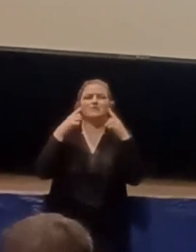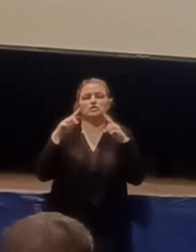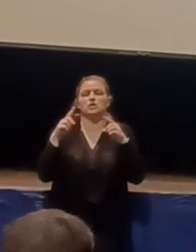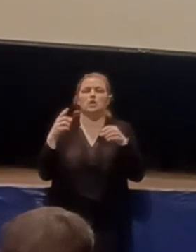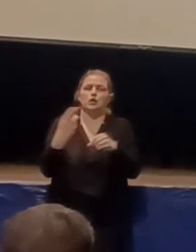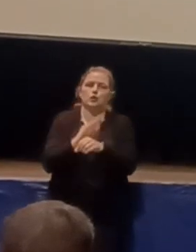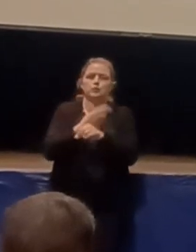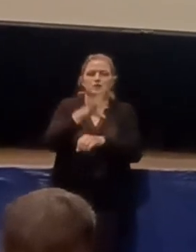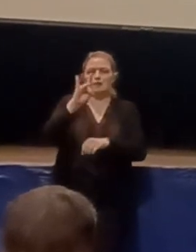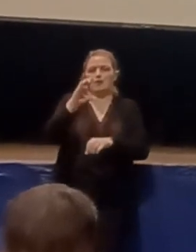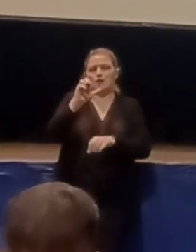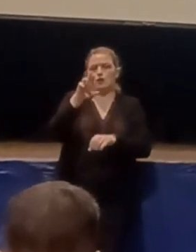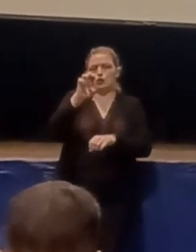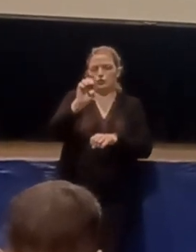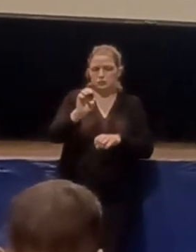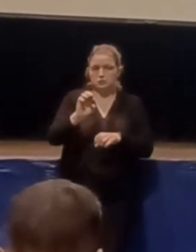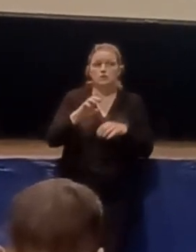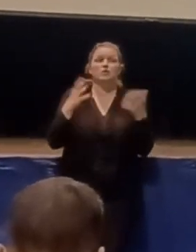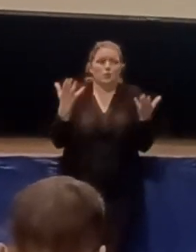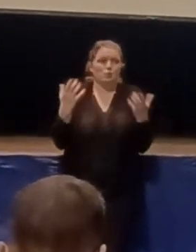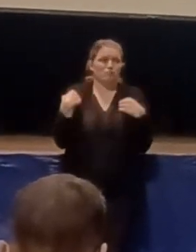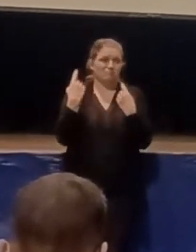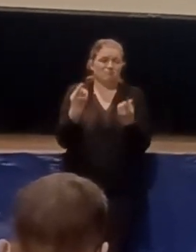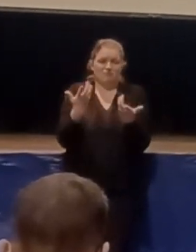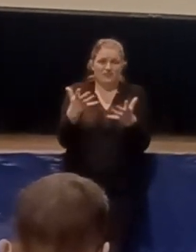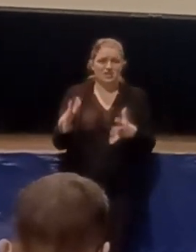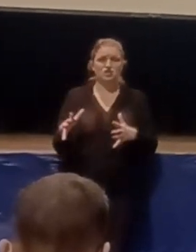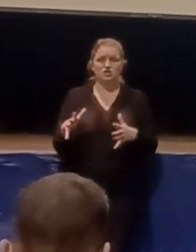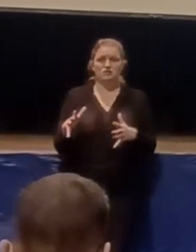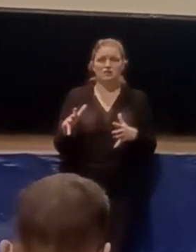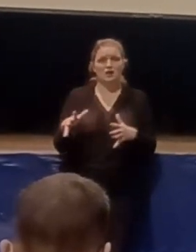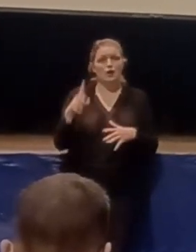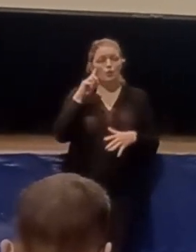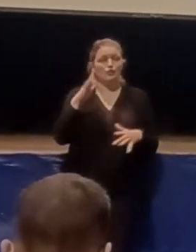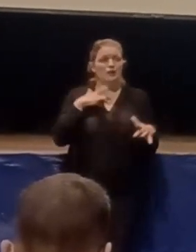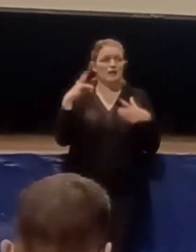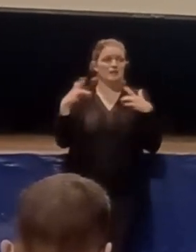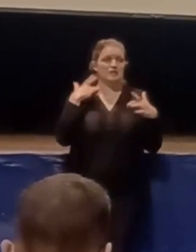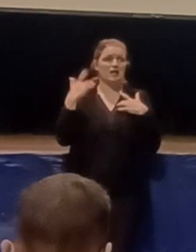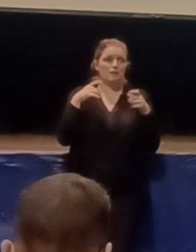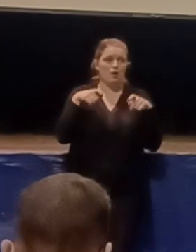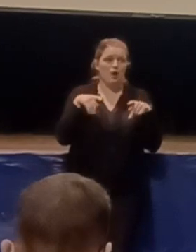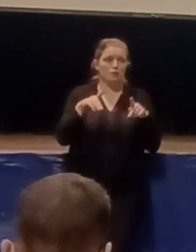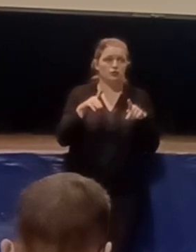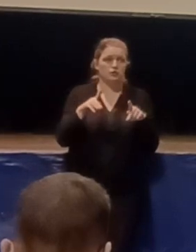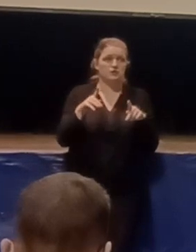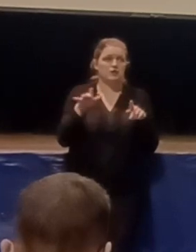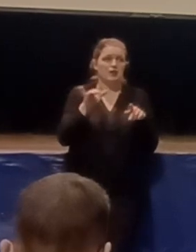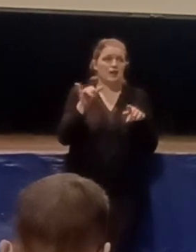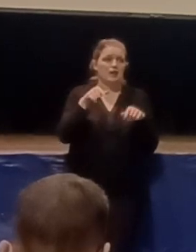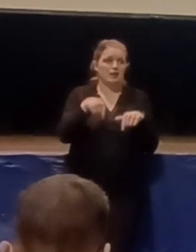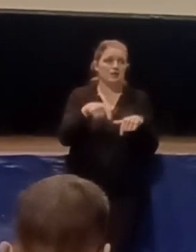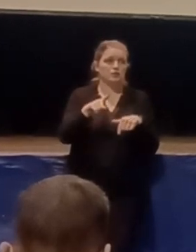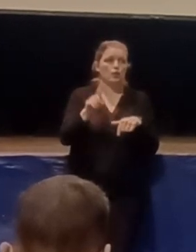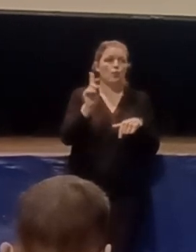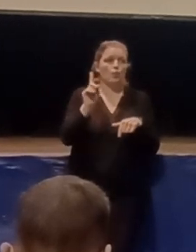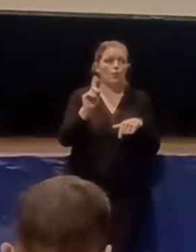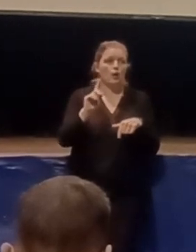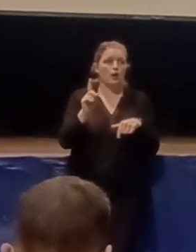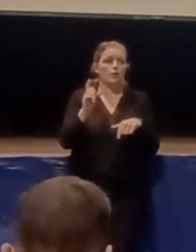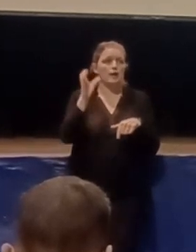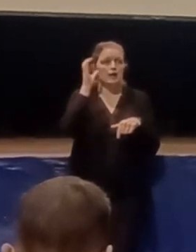the 8 acres. So that's what we've done, and we're really excited about opportunities like this, where we get to